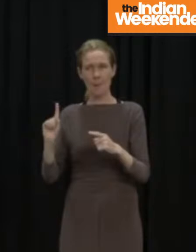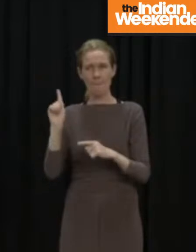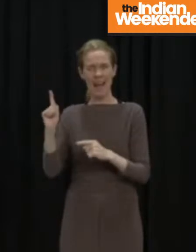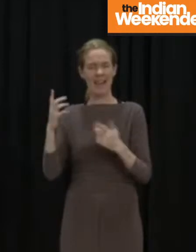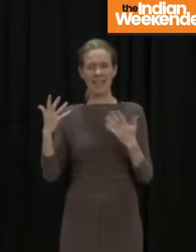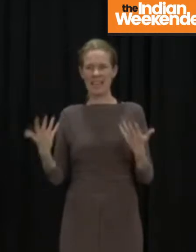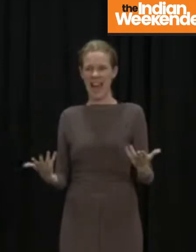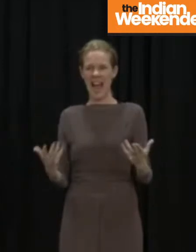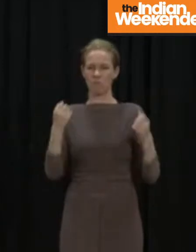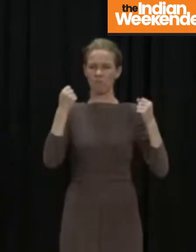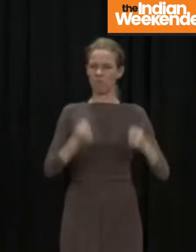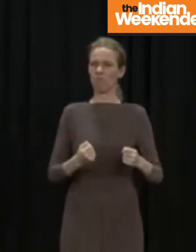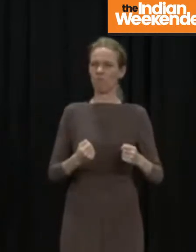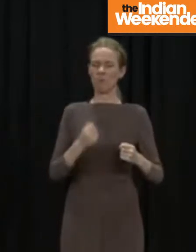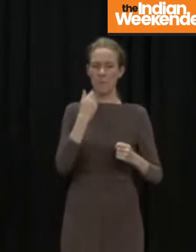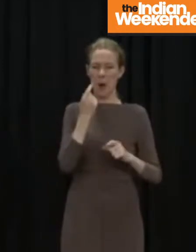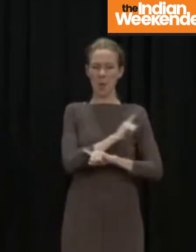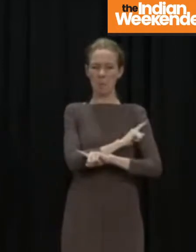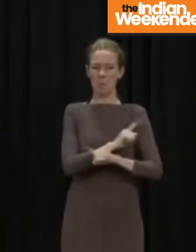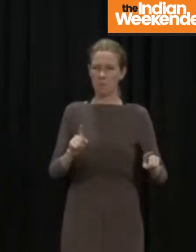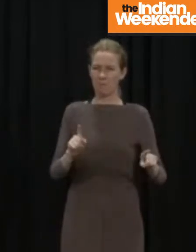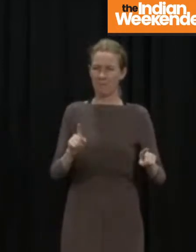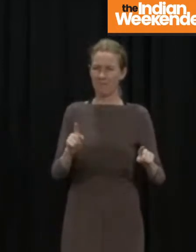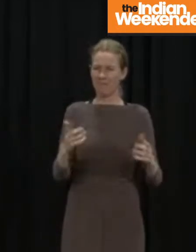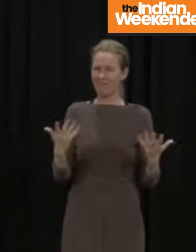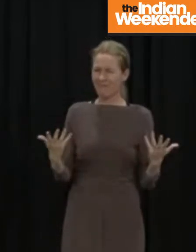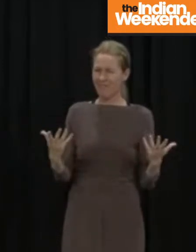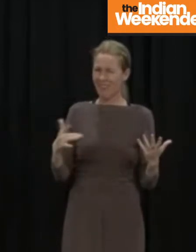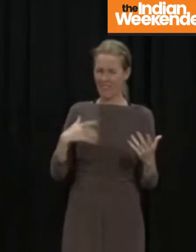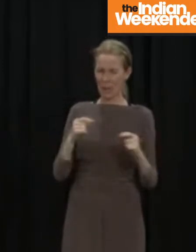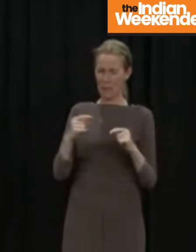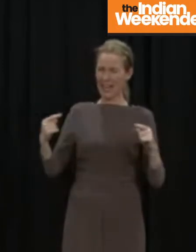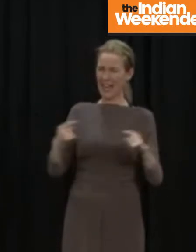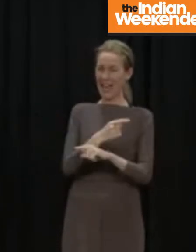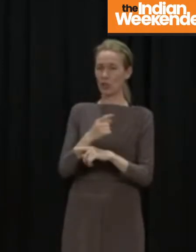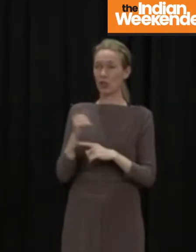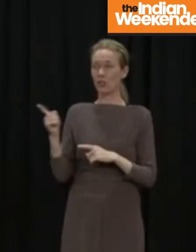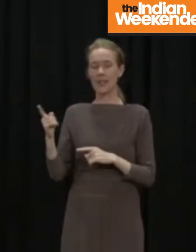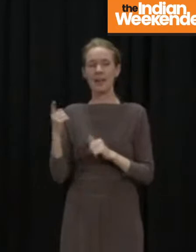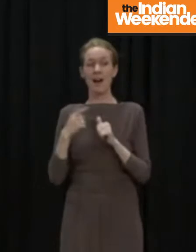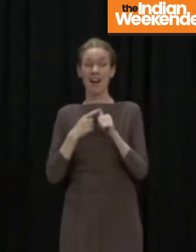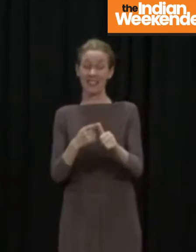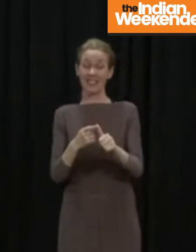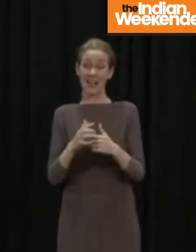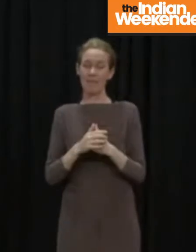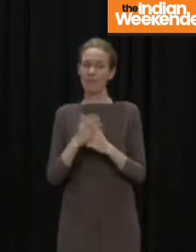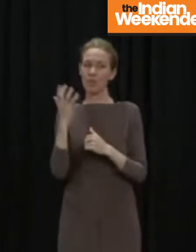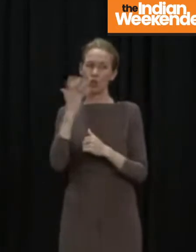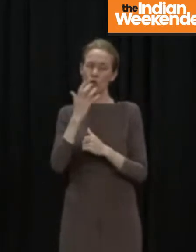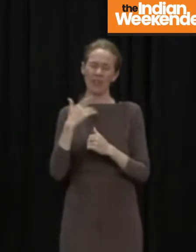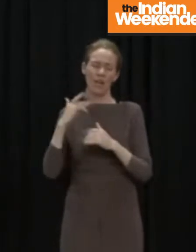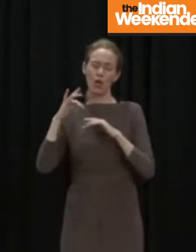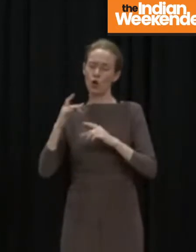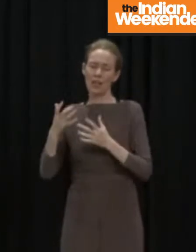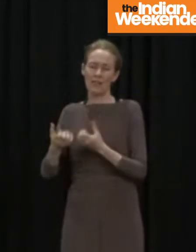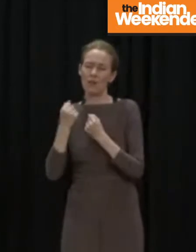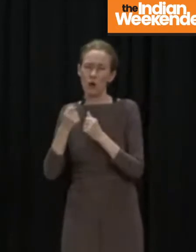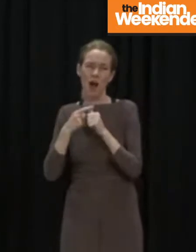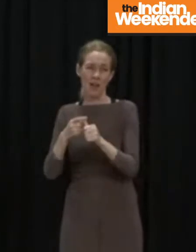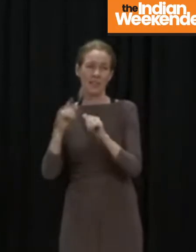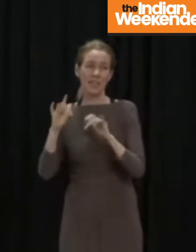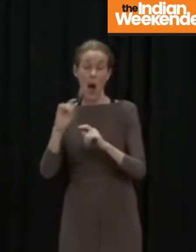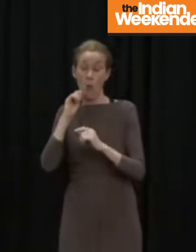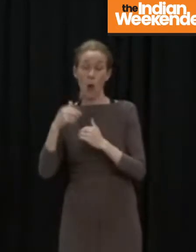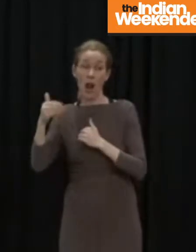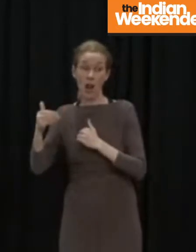traction. Yeah, like I said, I just haven't had a chance to get that feedback yet. I have asked for that to be looked at, so I will come back to you on that. I'm sorry that I haven't done that yet.